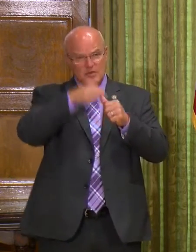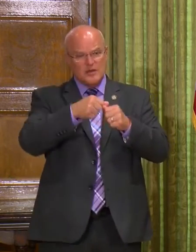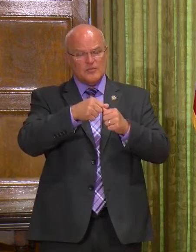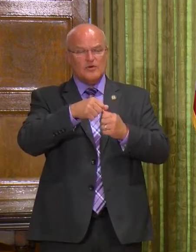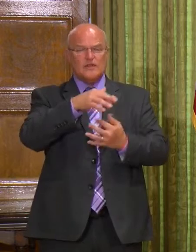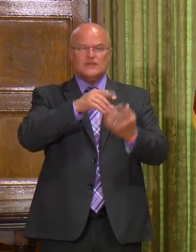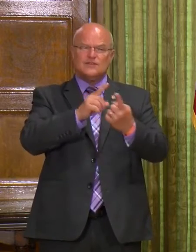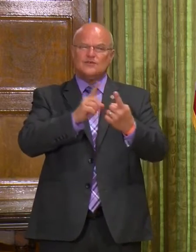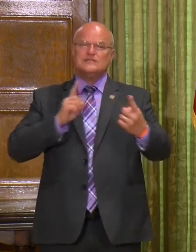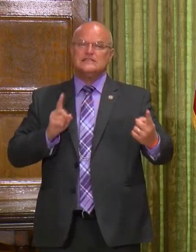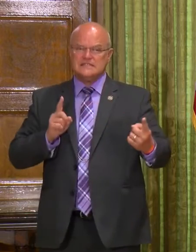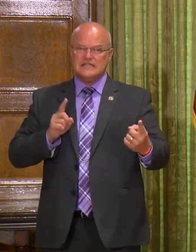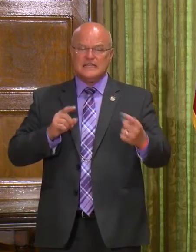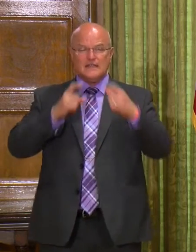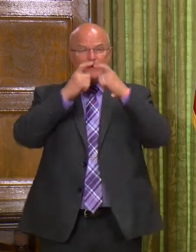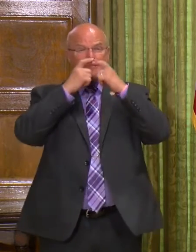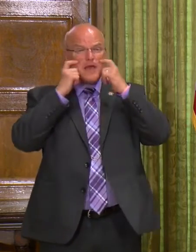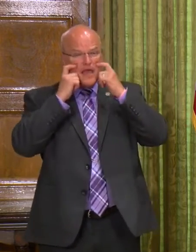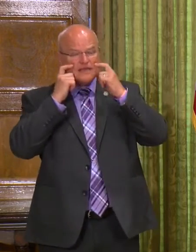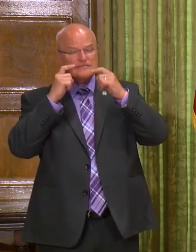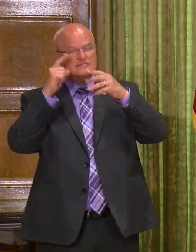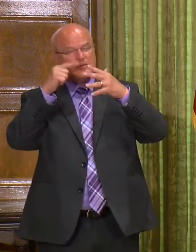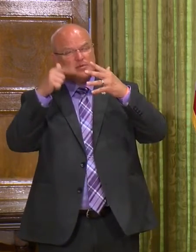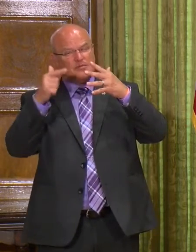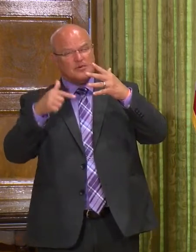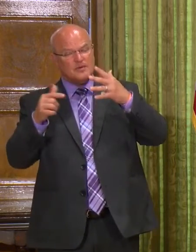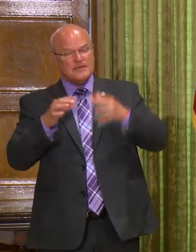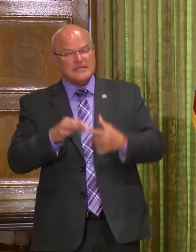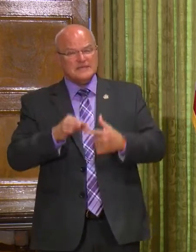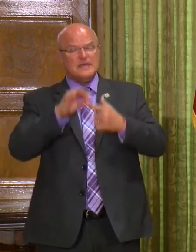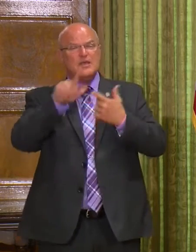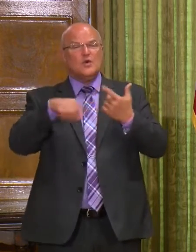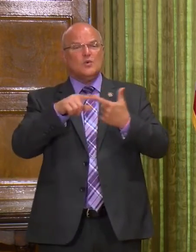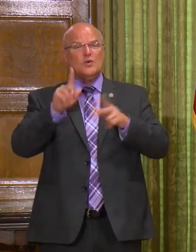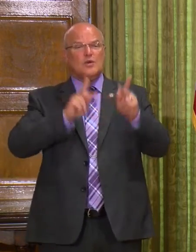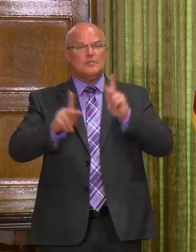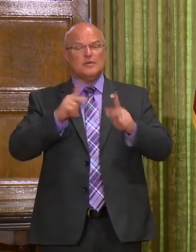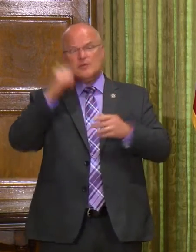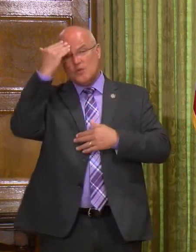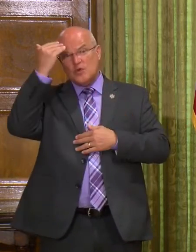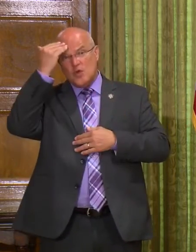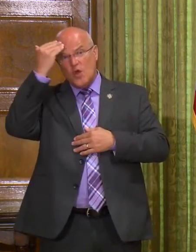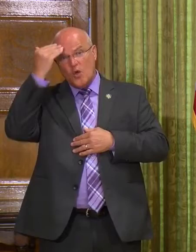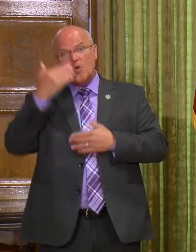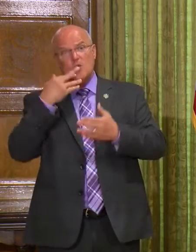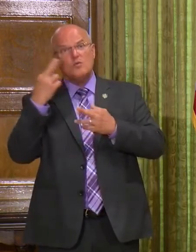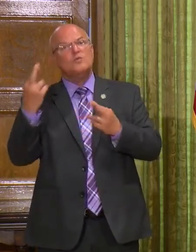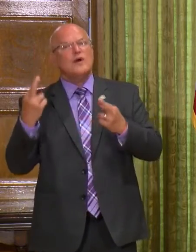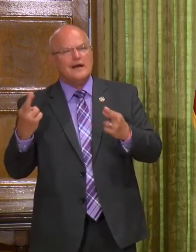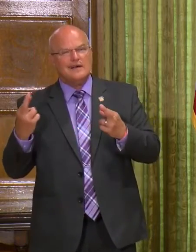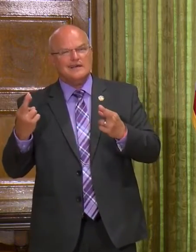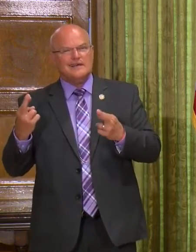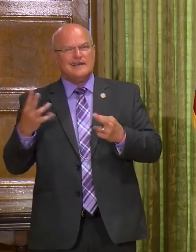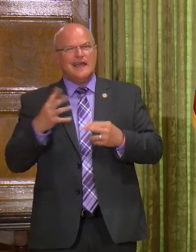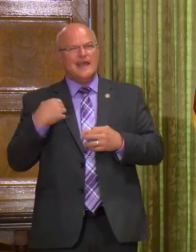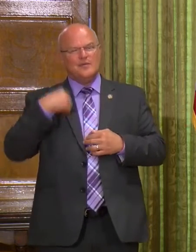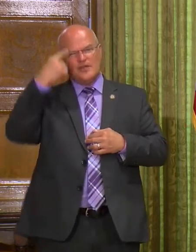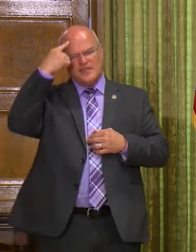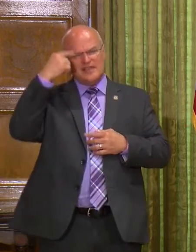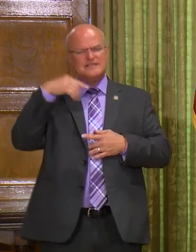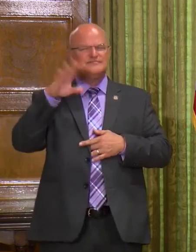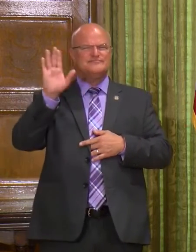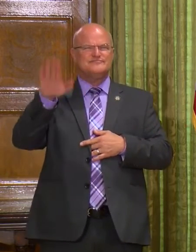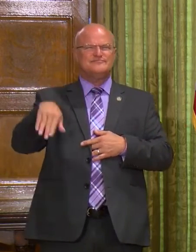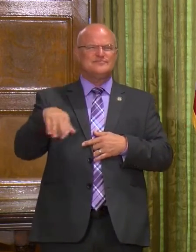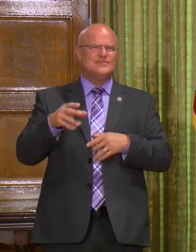physical distancing, the masks, and the other things, especially when we're around people that we know really well. We're thinking in our